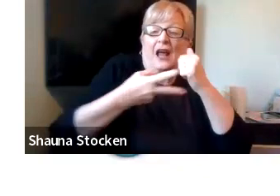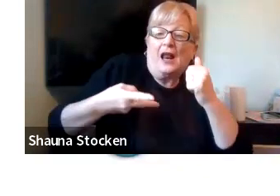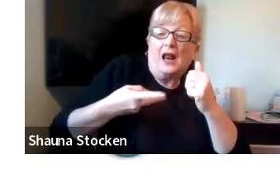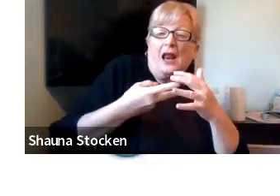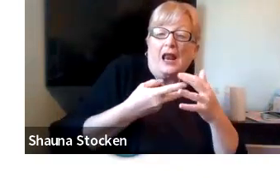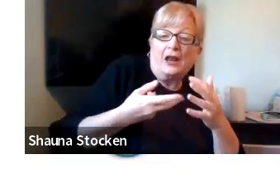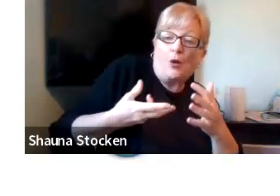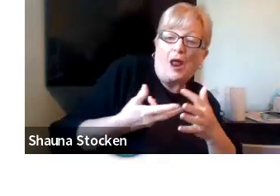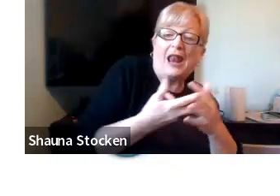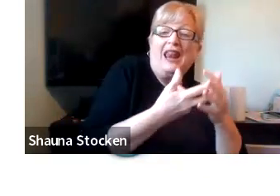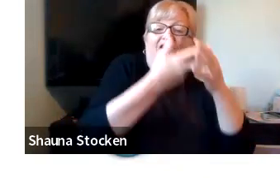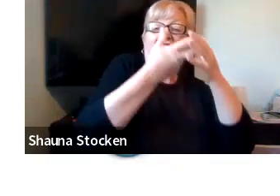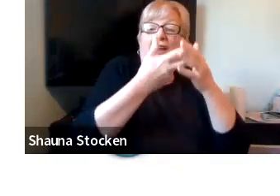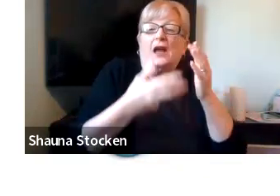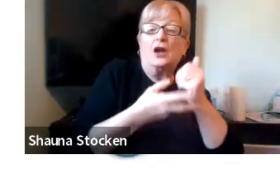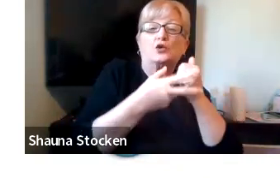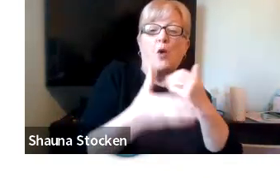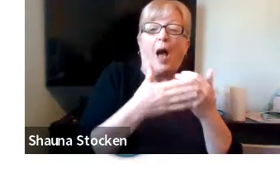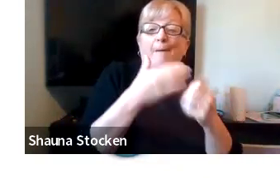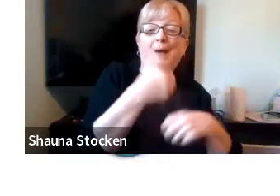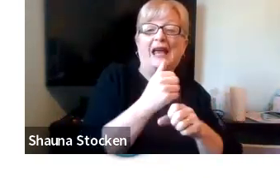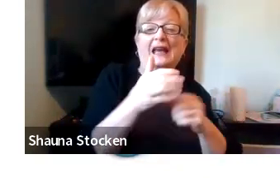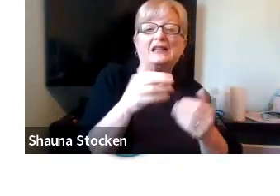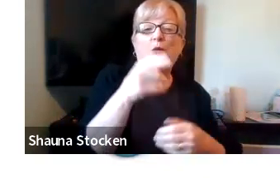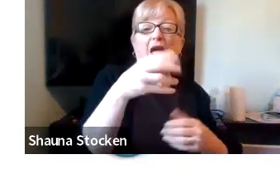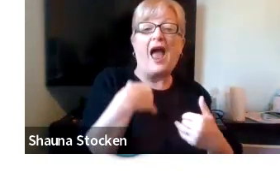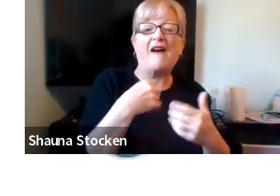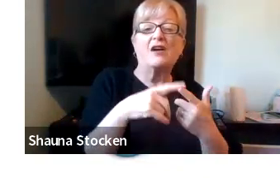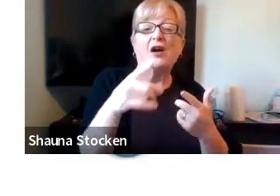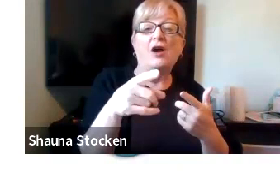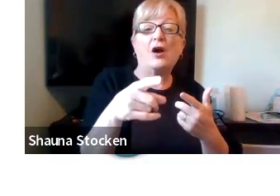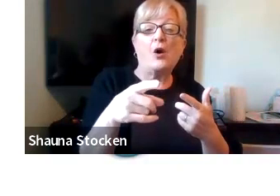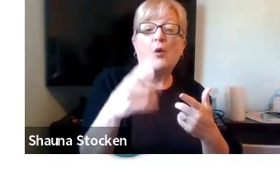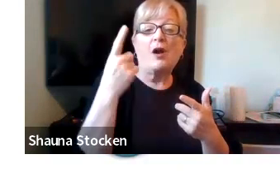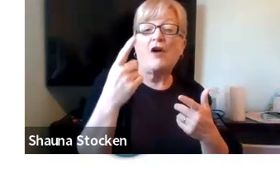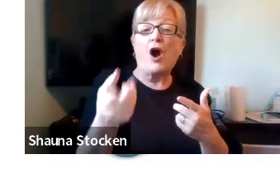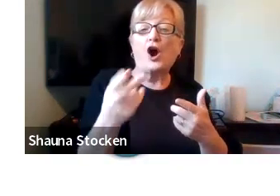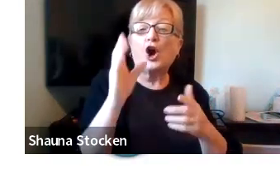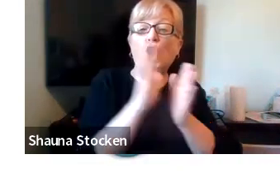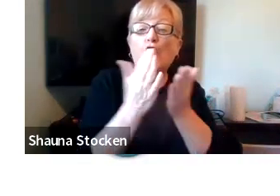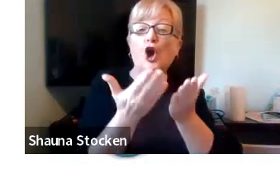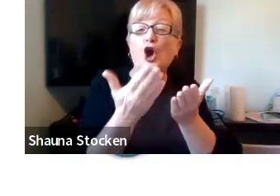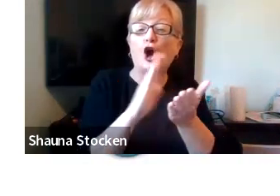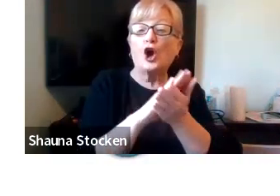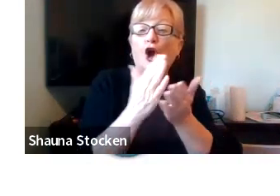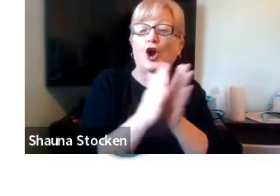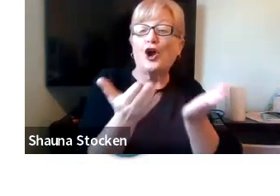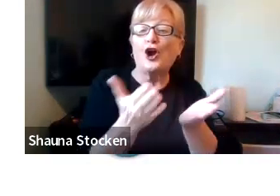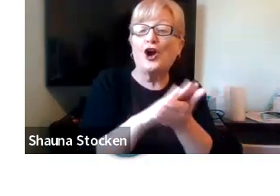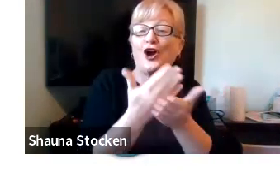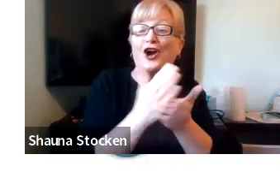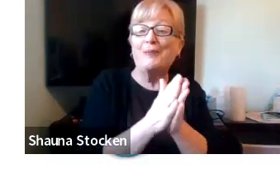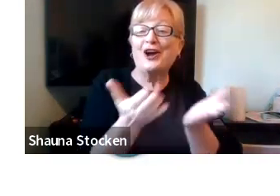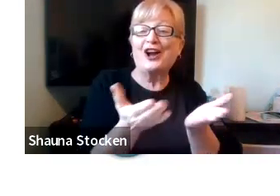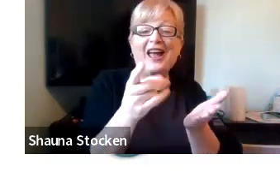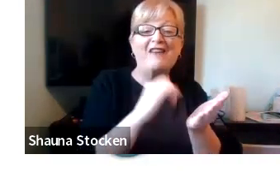easier. We have a picture of one of our visual cookbooks. So if somebody has a